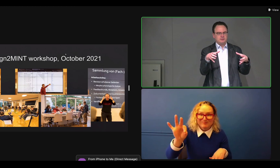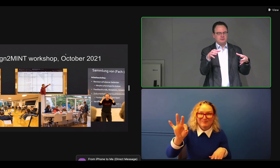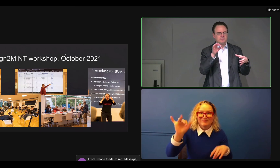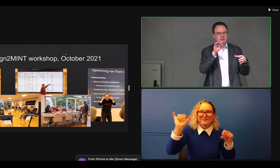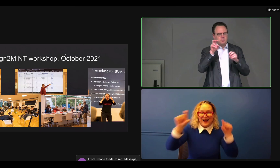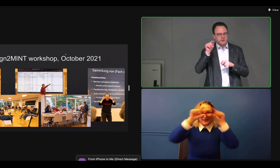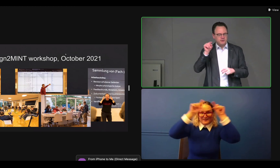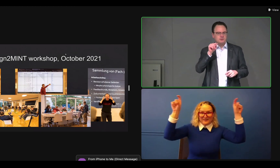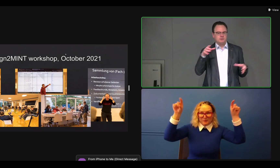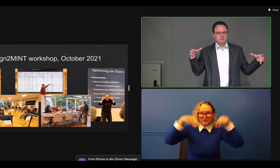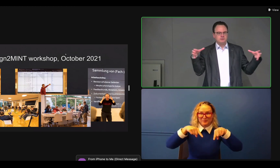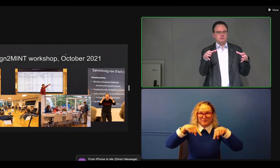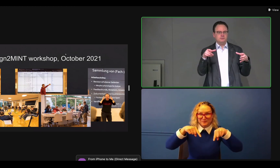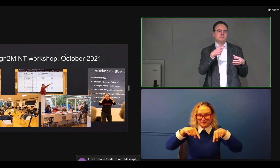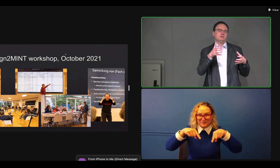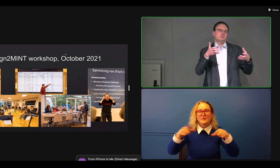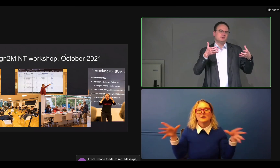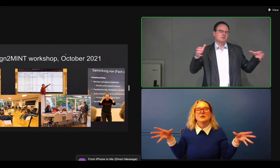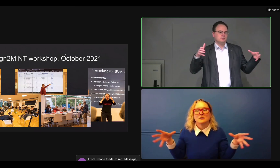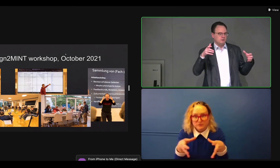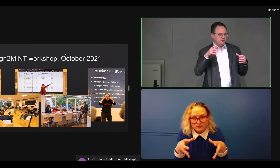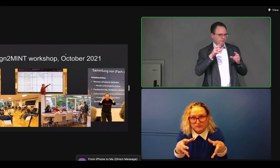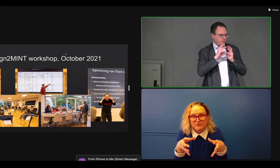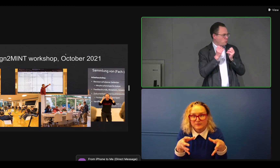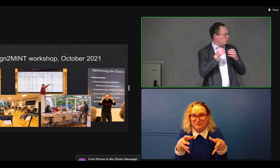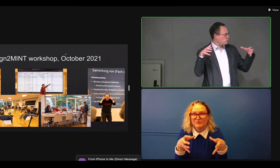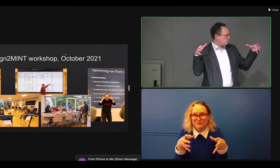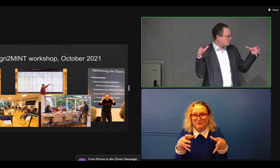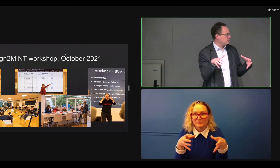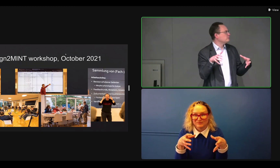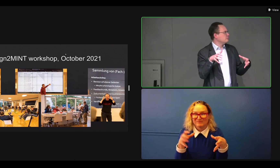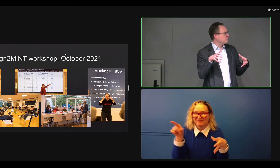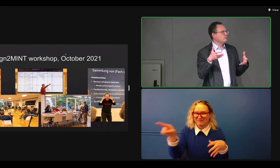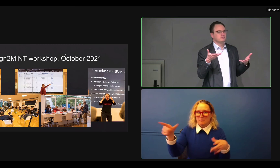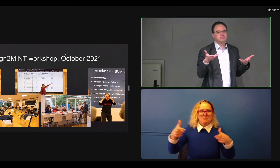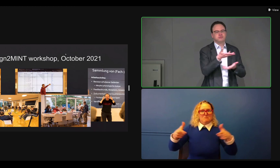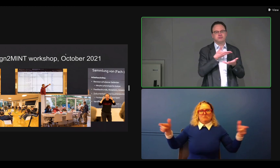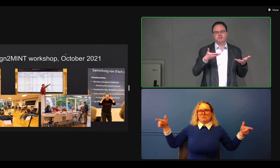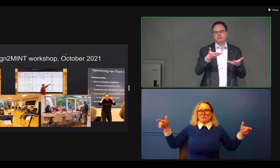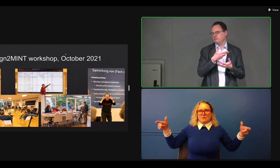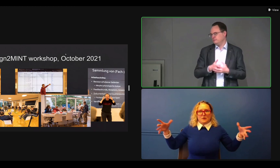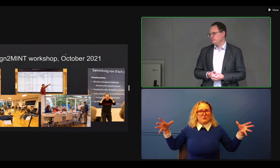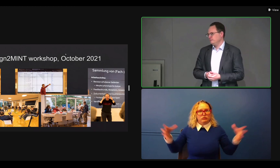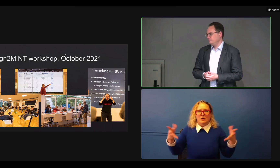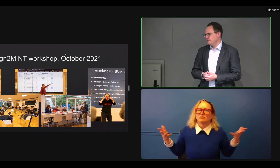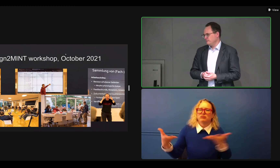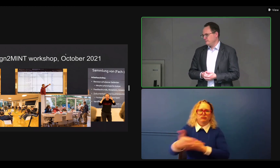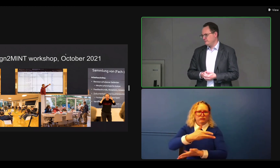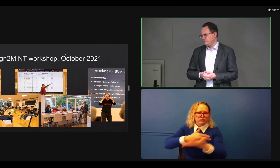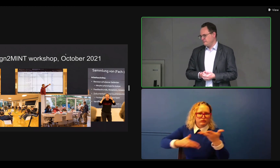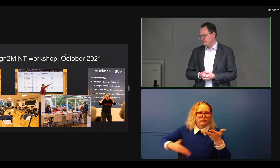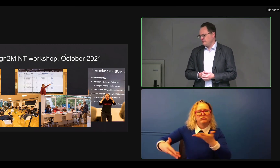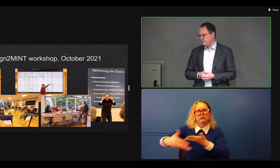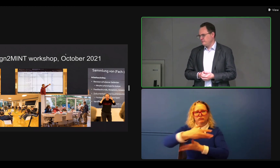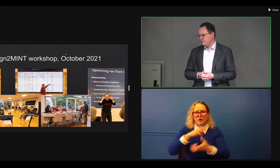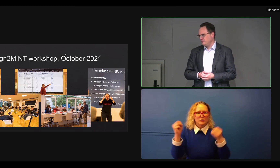And there were also times when everyone came together to talk about these concepts. We met as a larger group as well, not just in the subgroups, but to allow